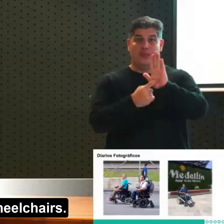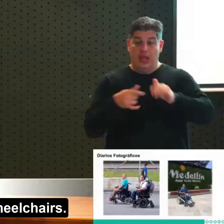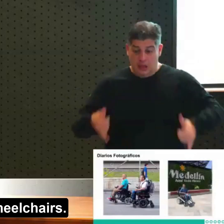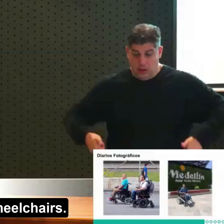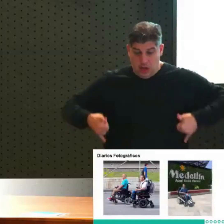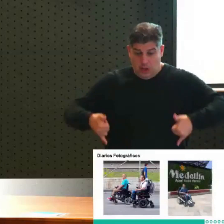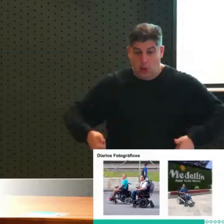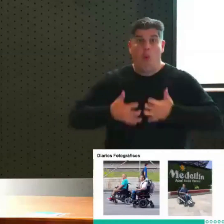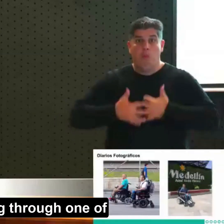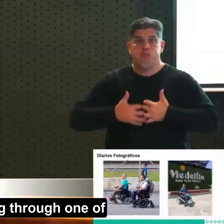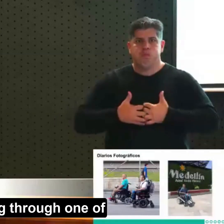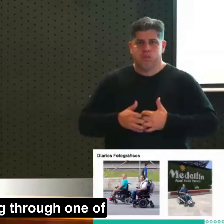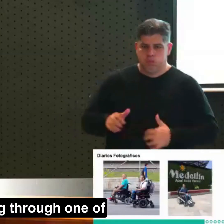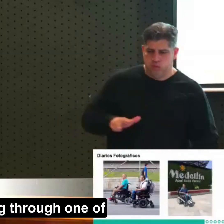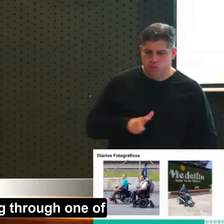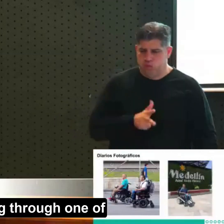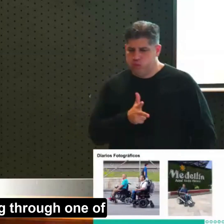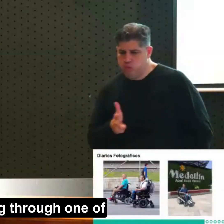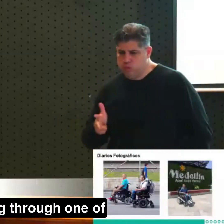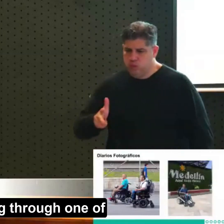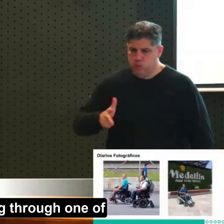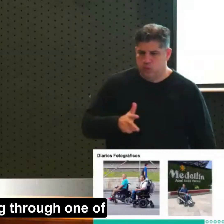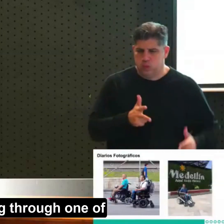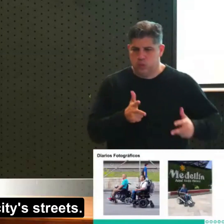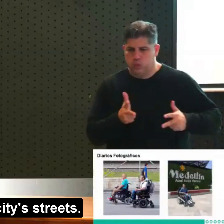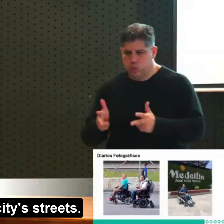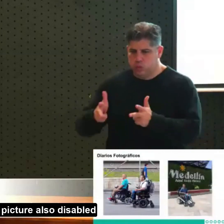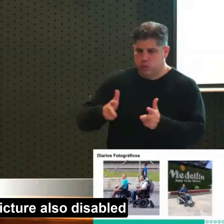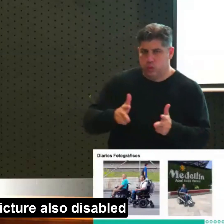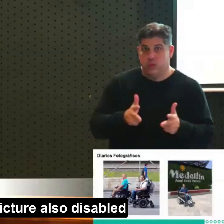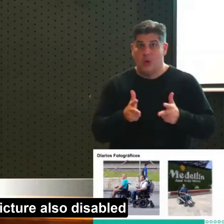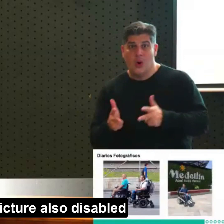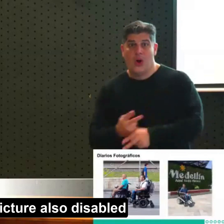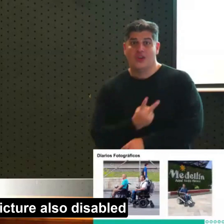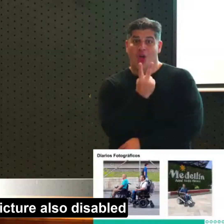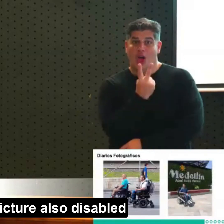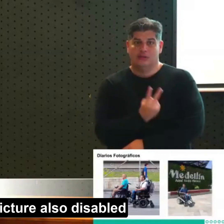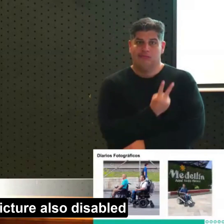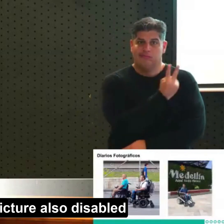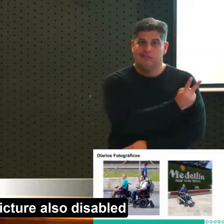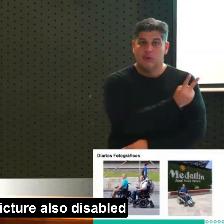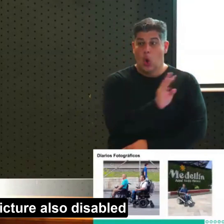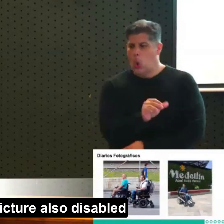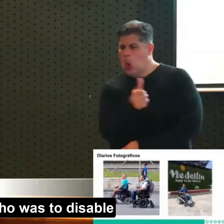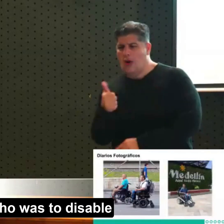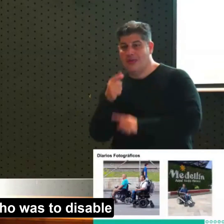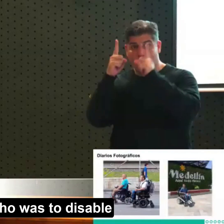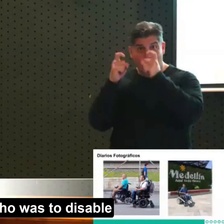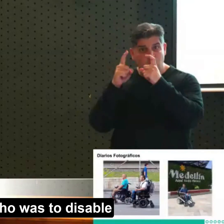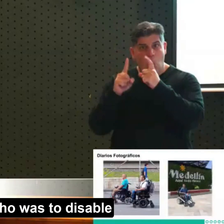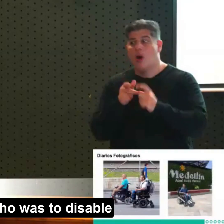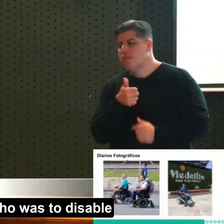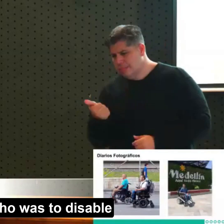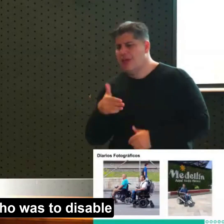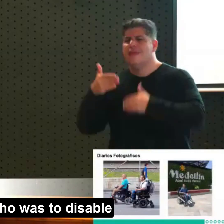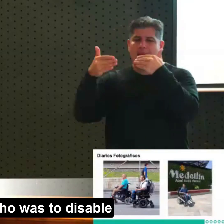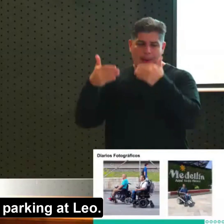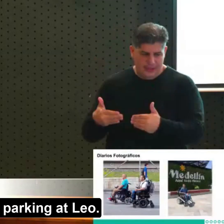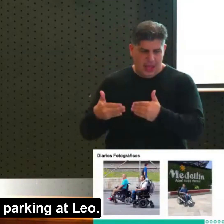motorized wheelchairs, traveling through one of the city's streets. The other picture, also a disabled person who